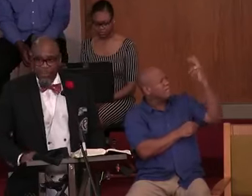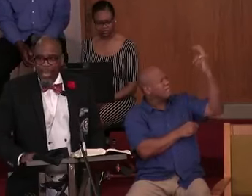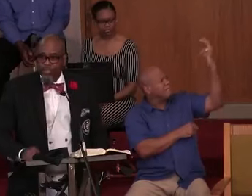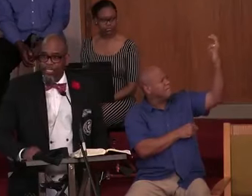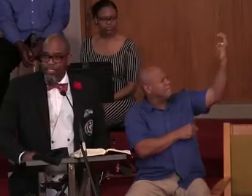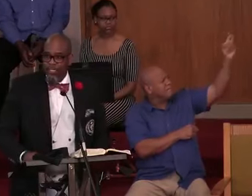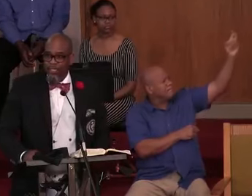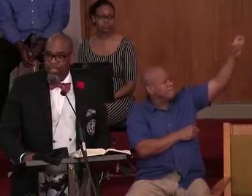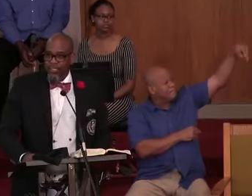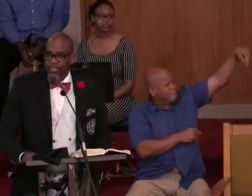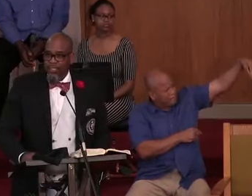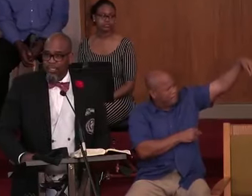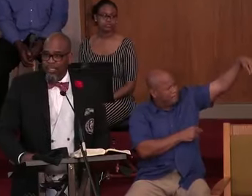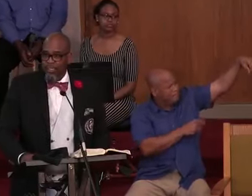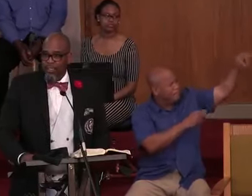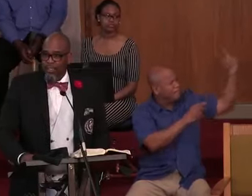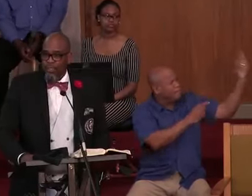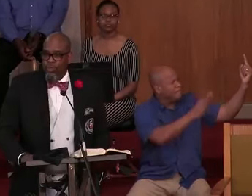This mountain,